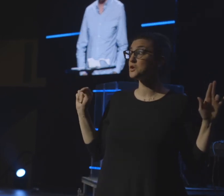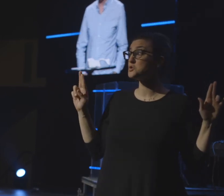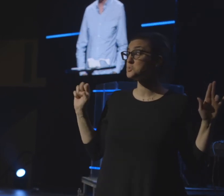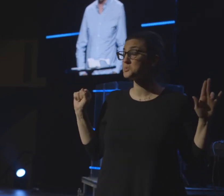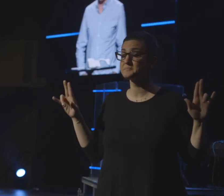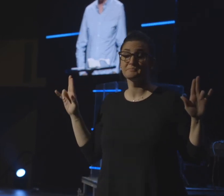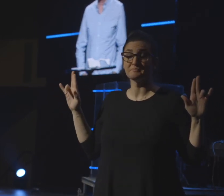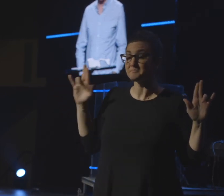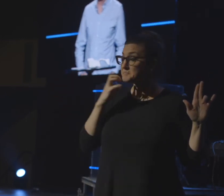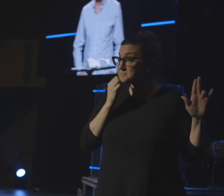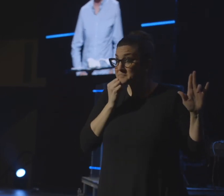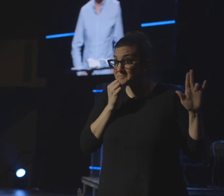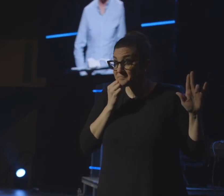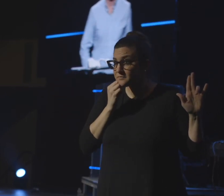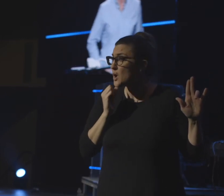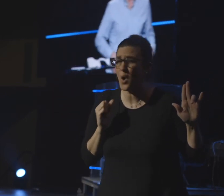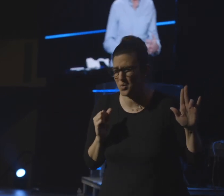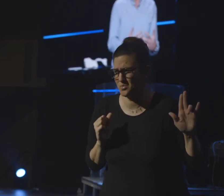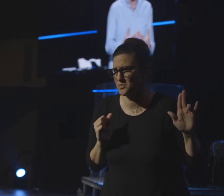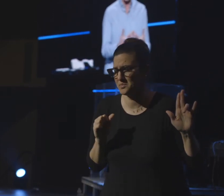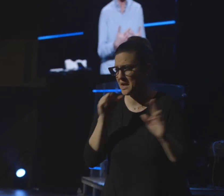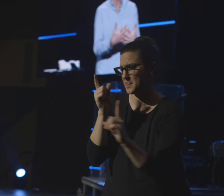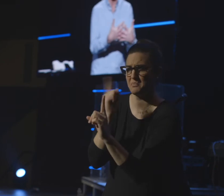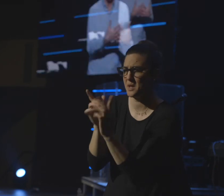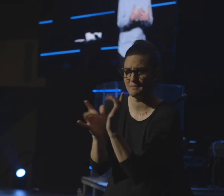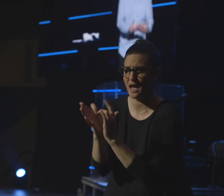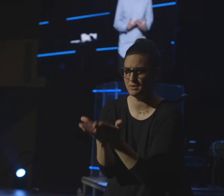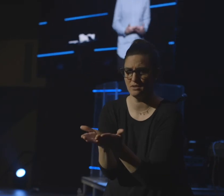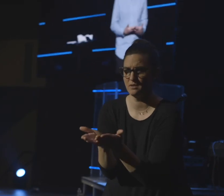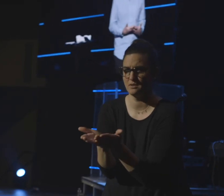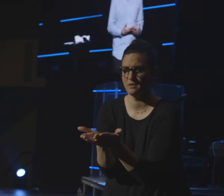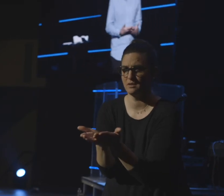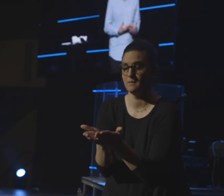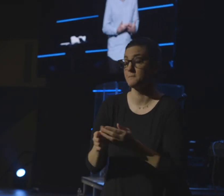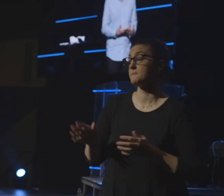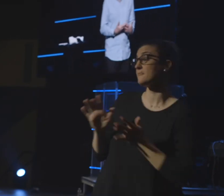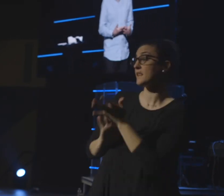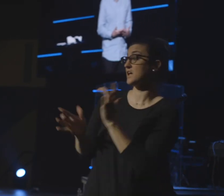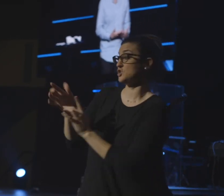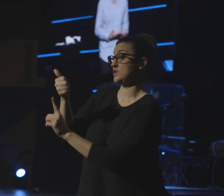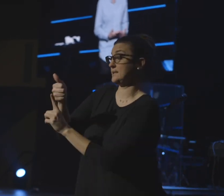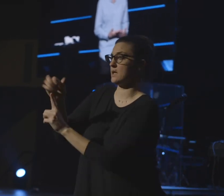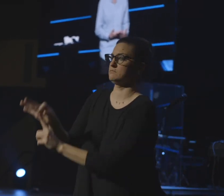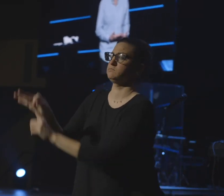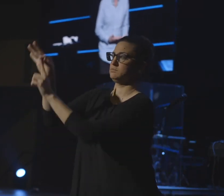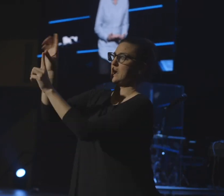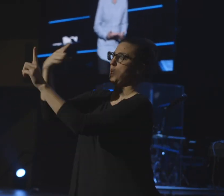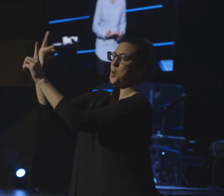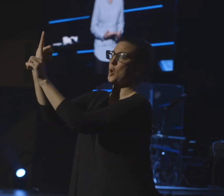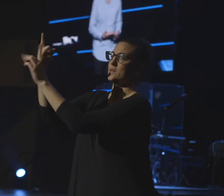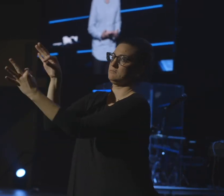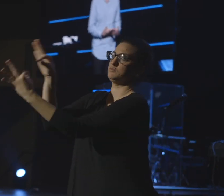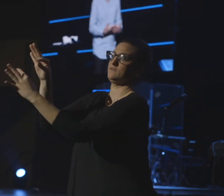only outside of Jesus Christ himself, of course, he's the exception. Jesus Christ is the exception. Matthew, Mark, Luke, and